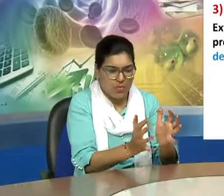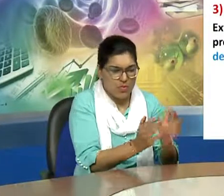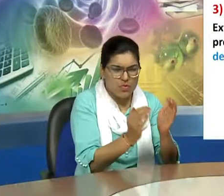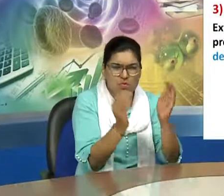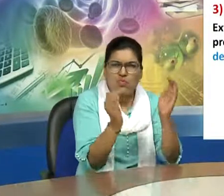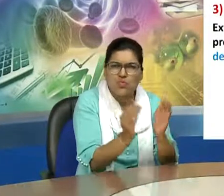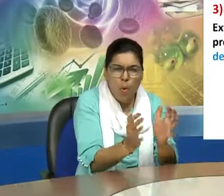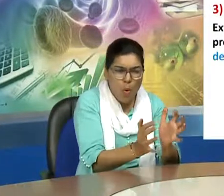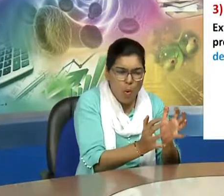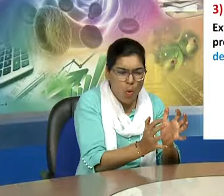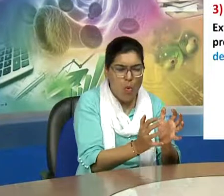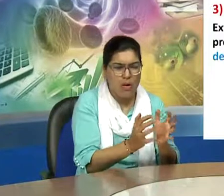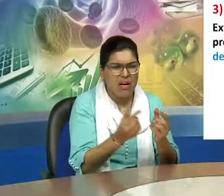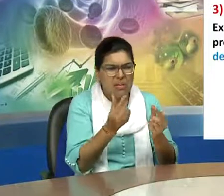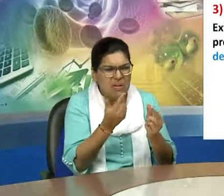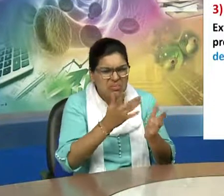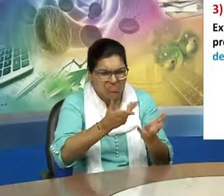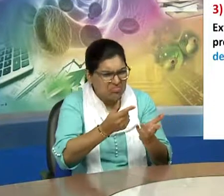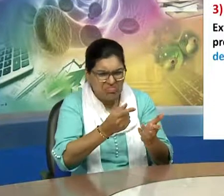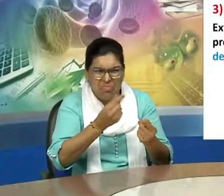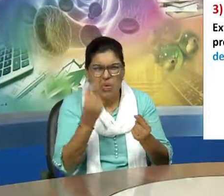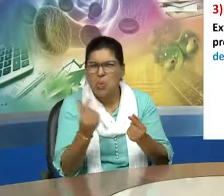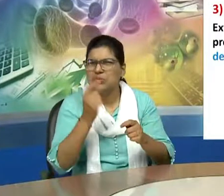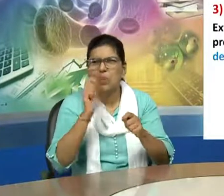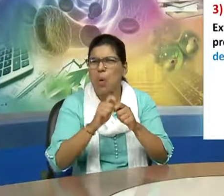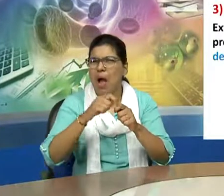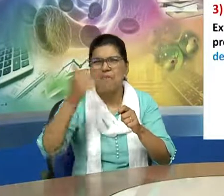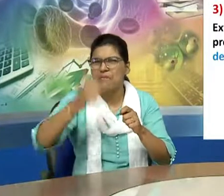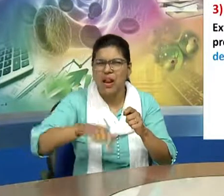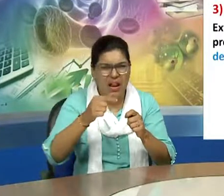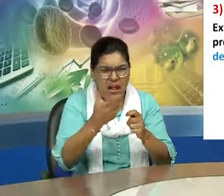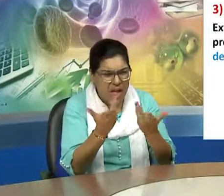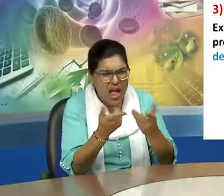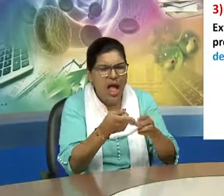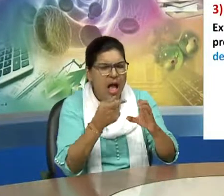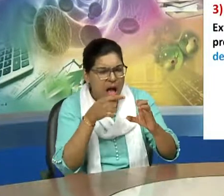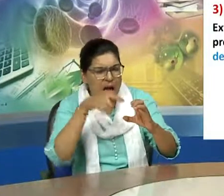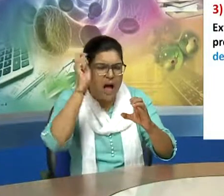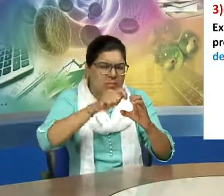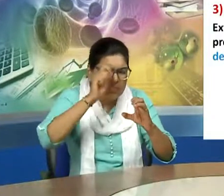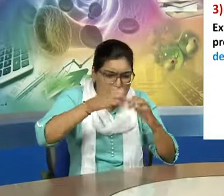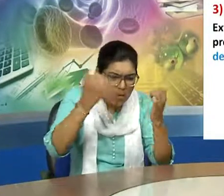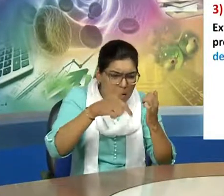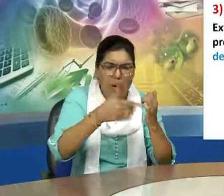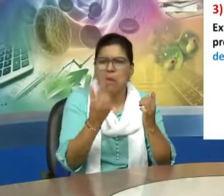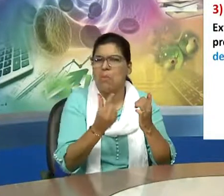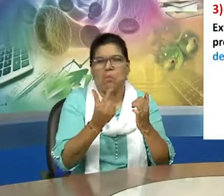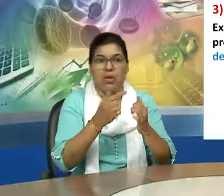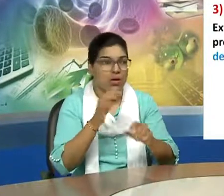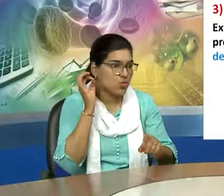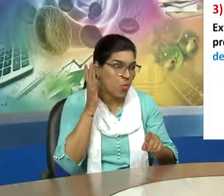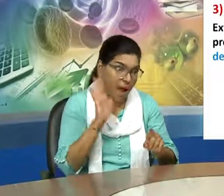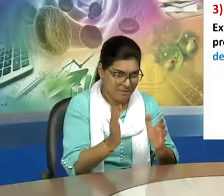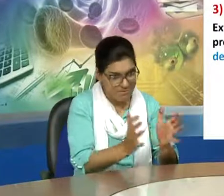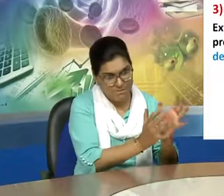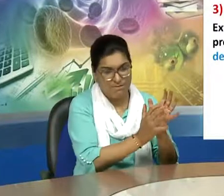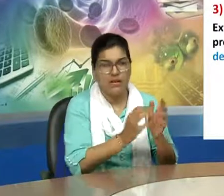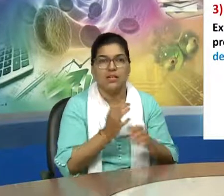As we already have understood that whenever we work in mines, then extraction of minerals from